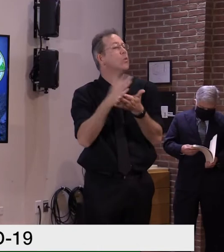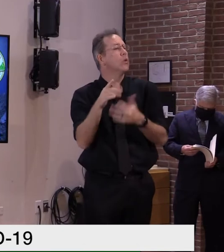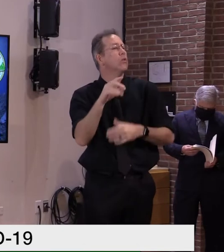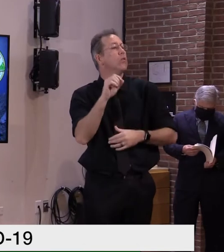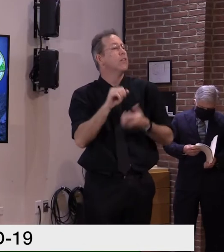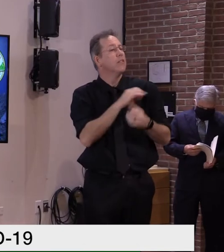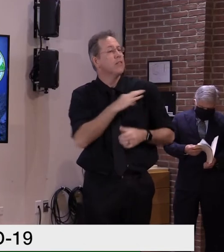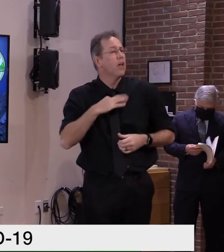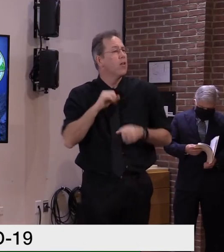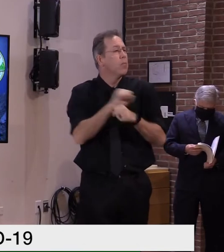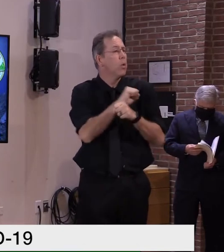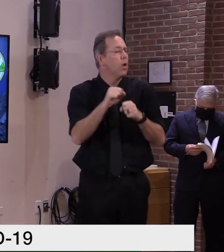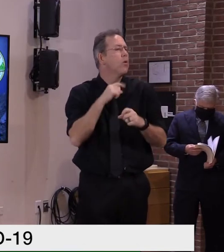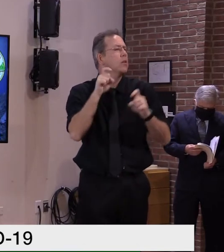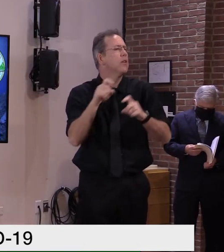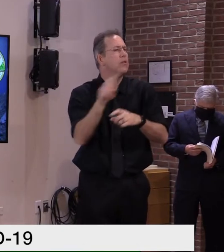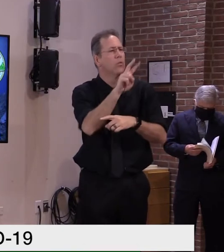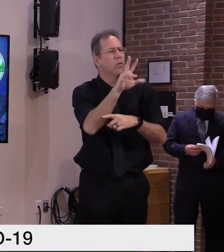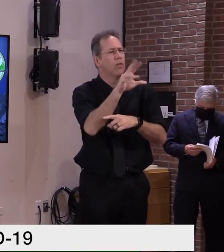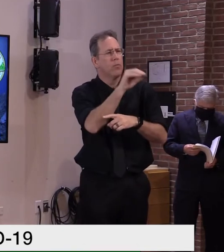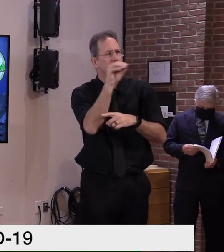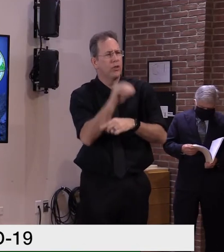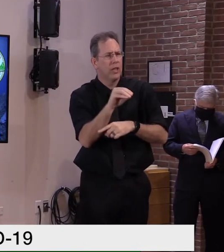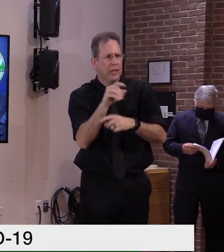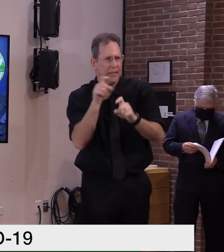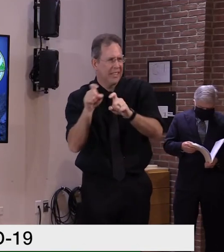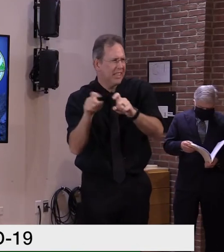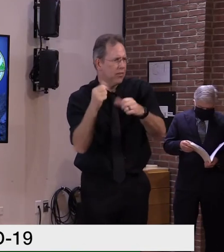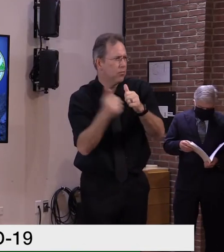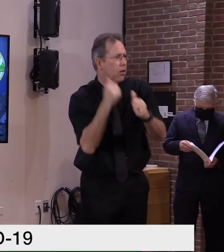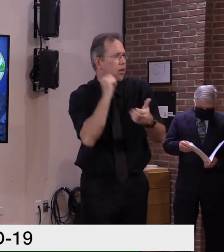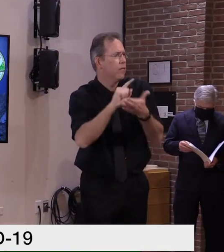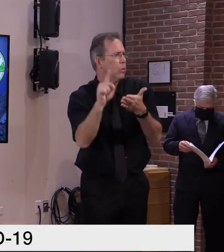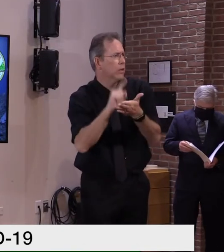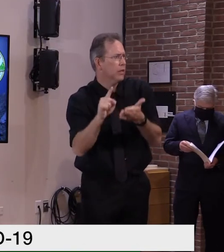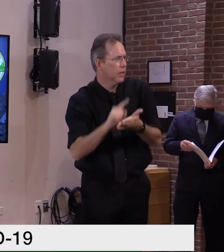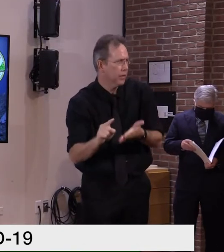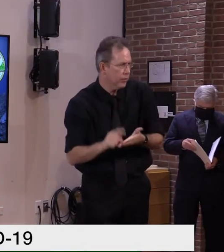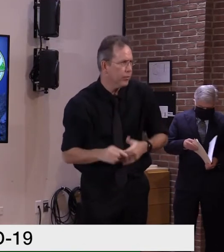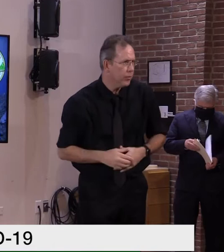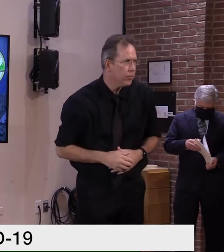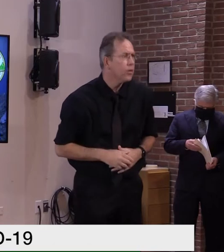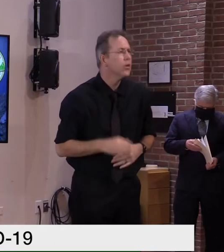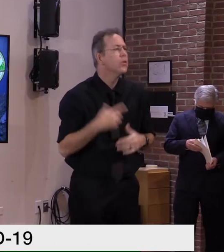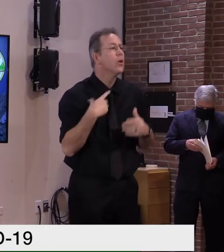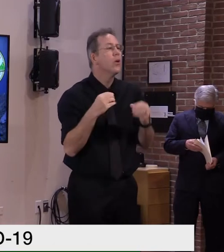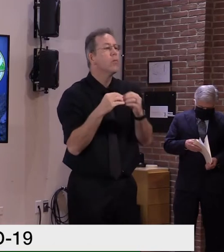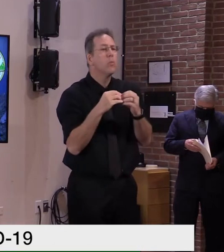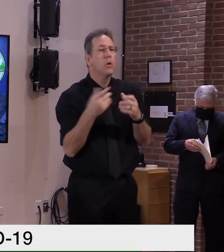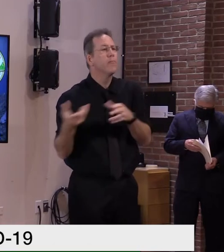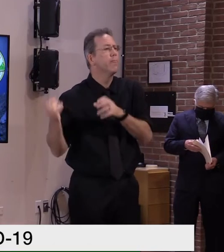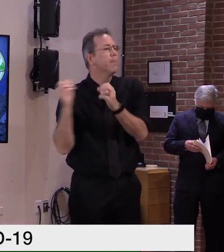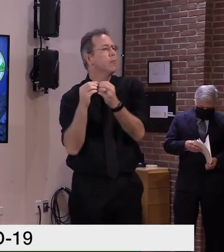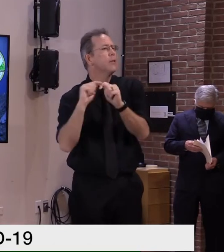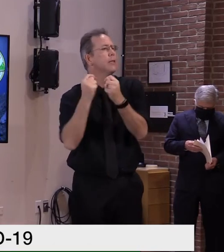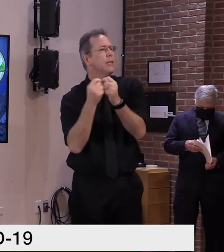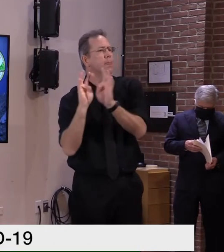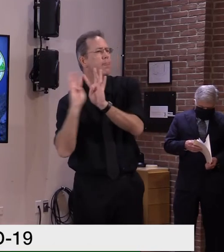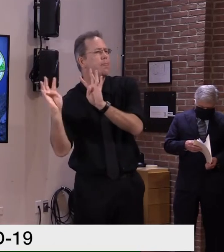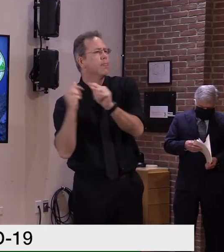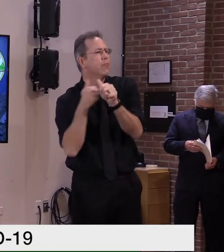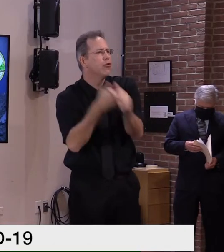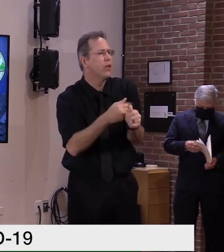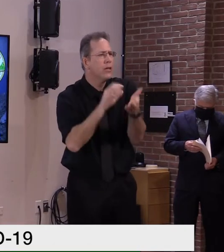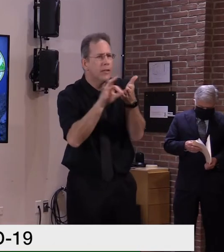basis. And we continue to add to our contact tracing capacity as well. To be clear, we're not